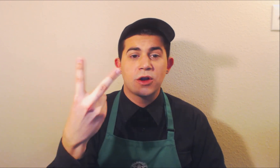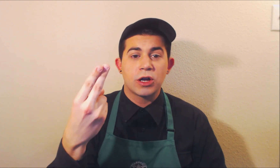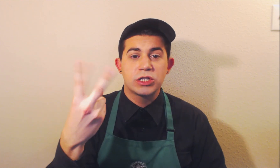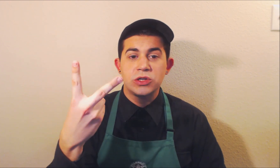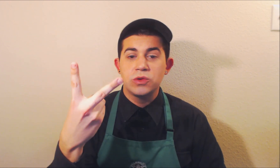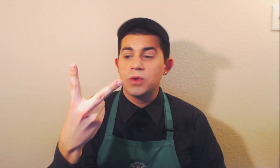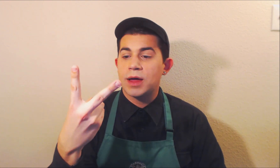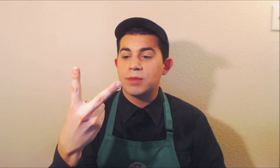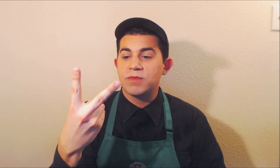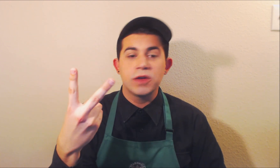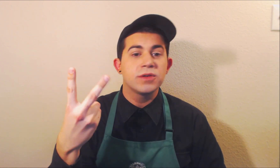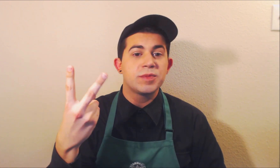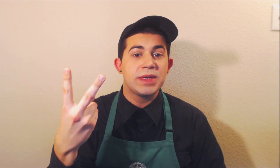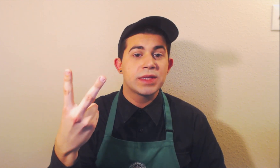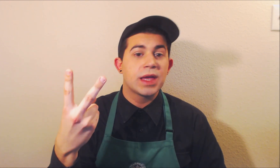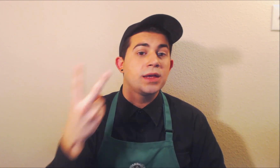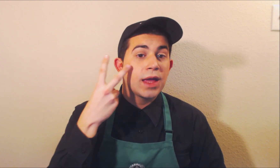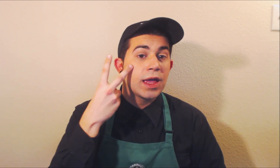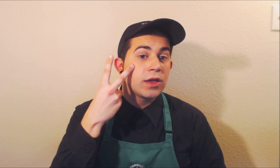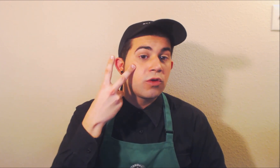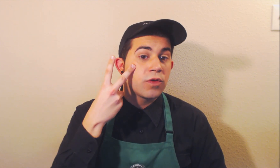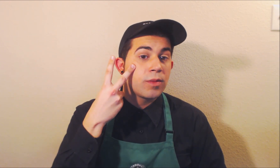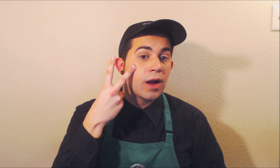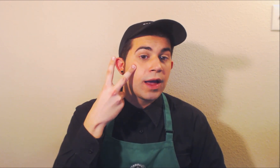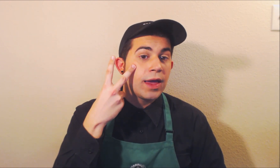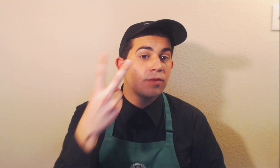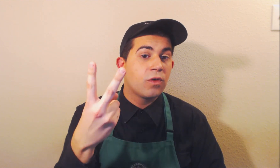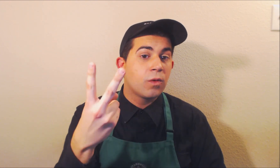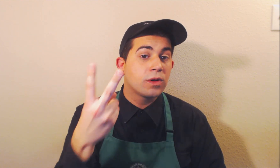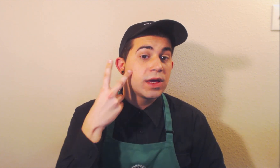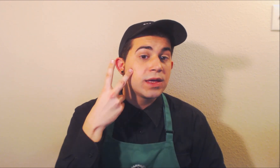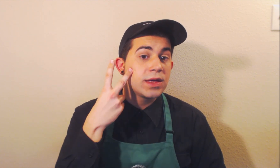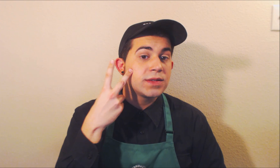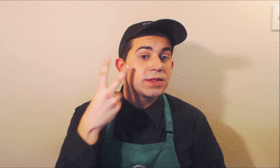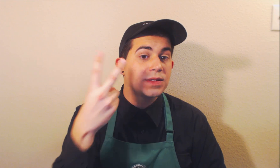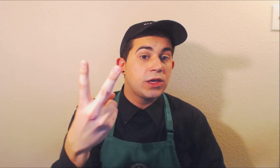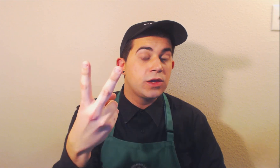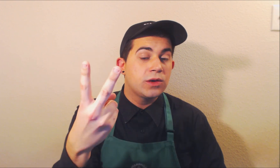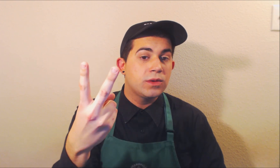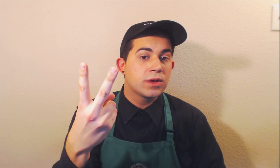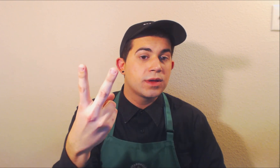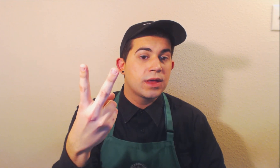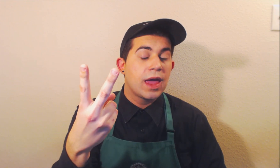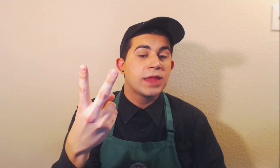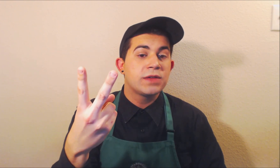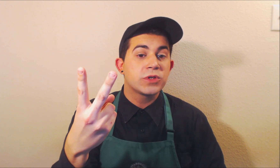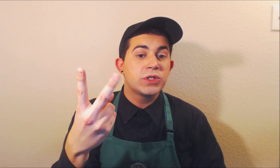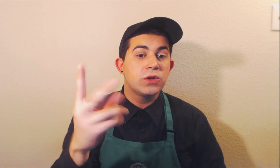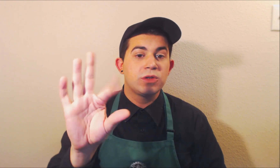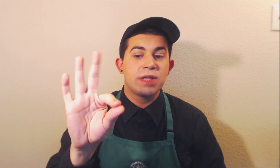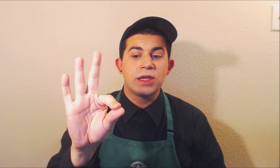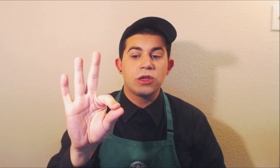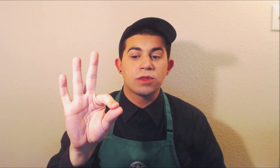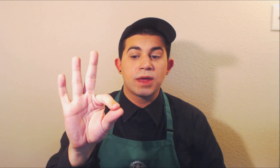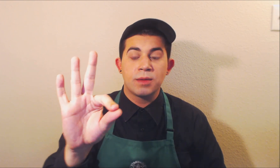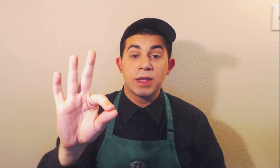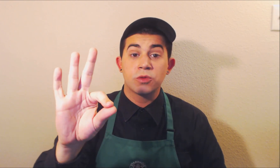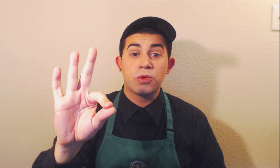take our two fingers, peace sign, and go from our eye and forward. See you. And then for soon, you take your thumb and your